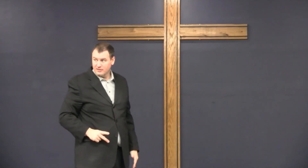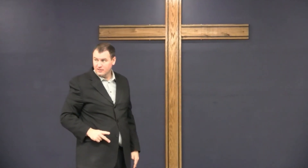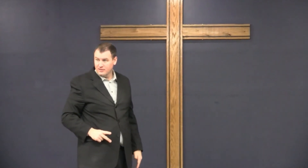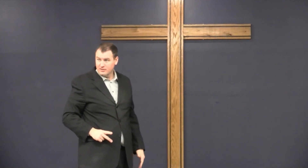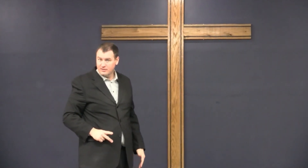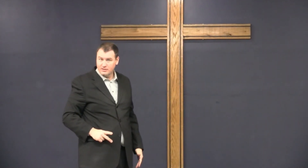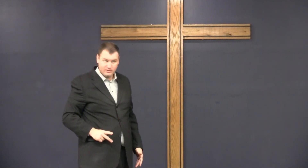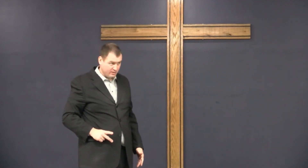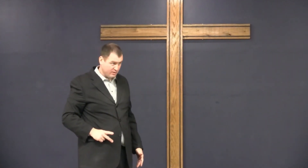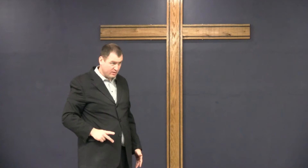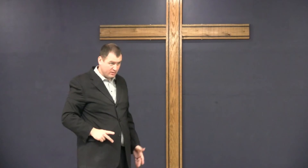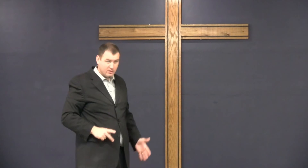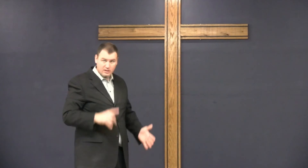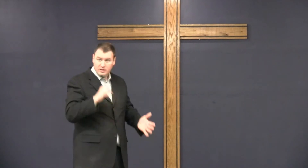King.